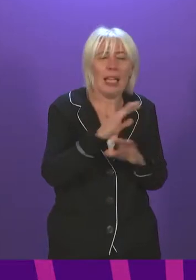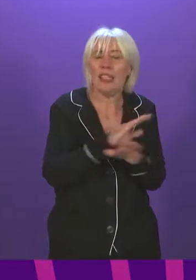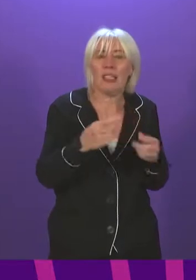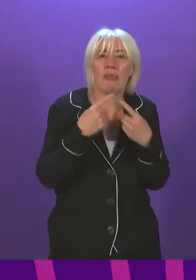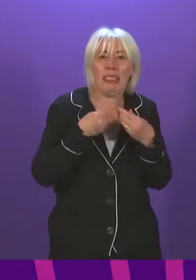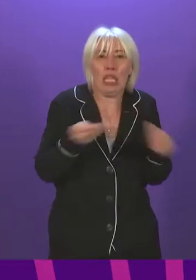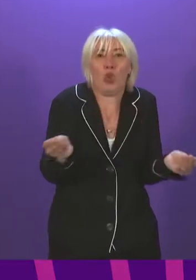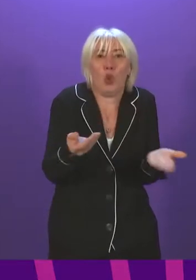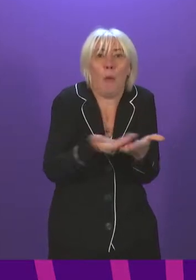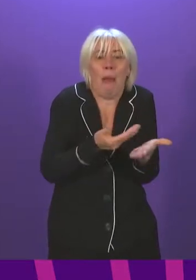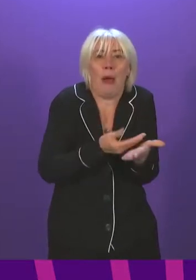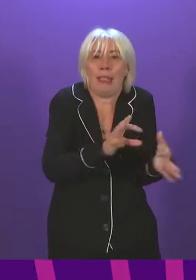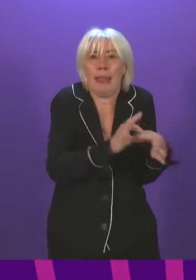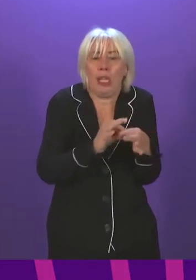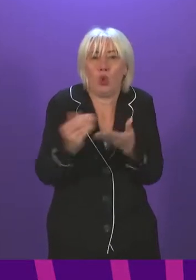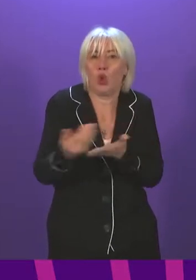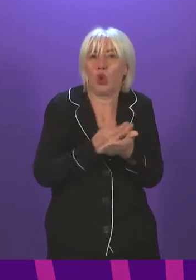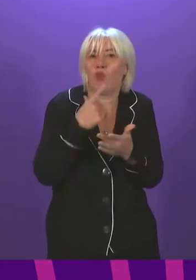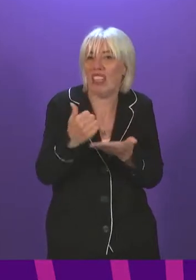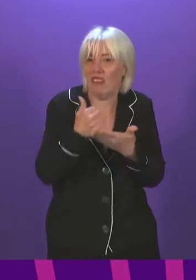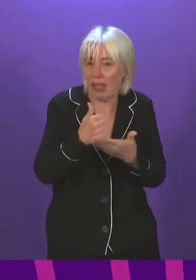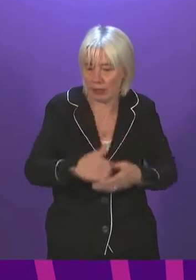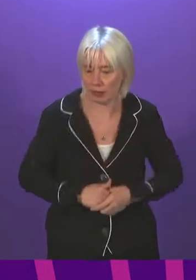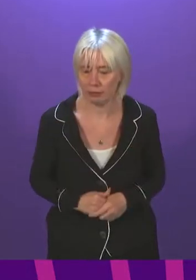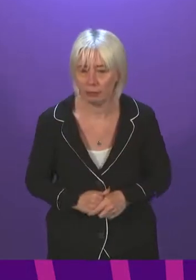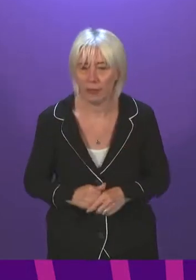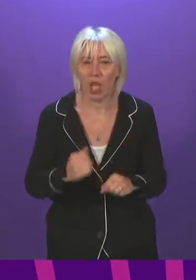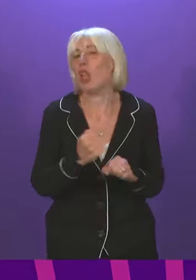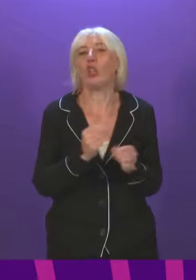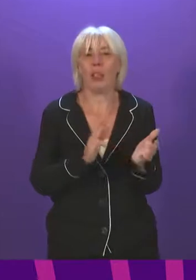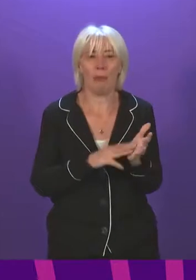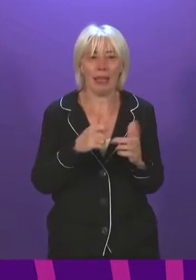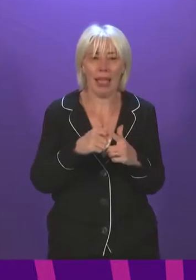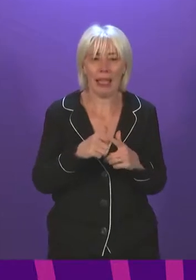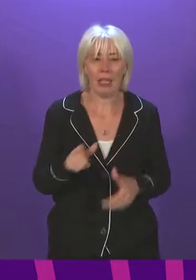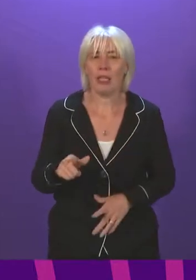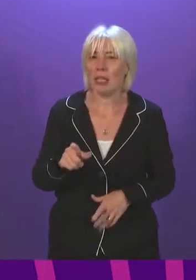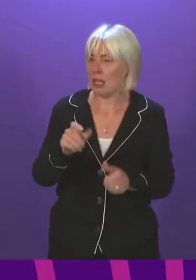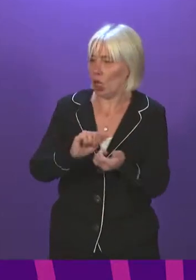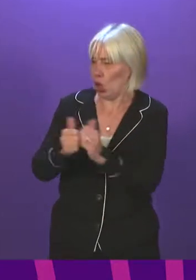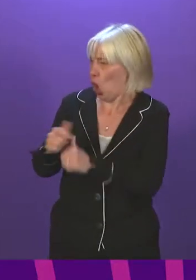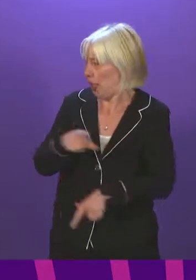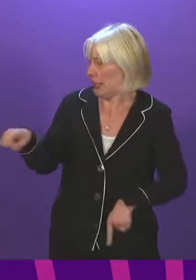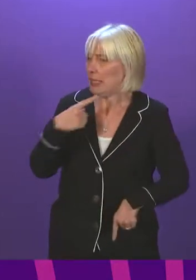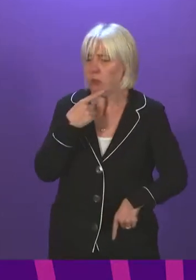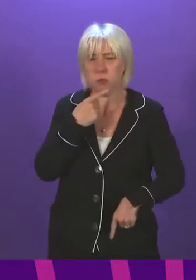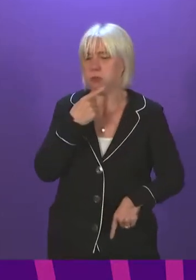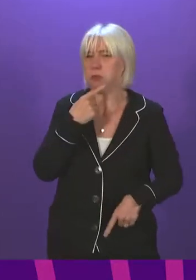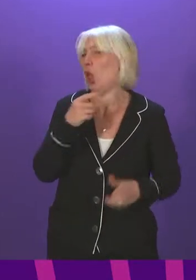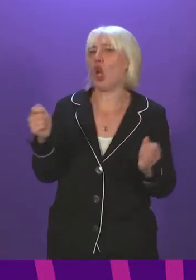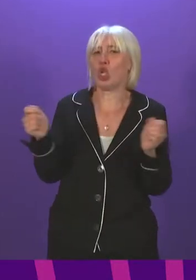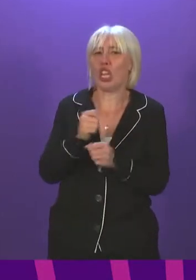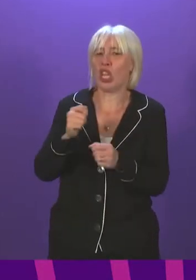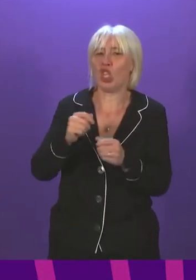advice. Thank you, Ms Baker. Gillian Mackay. Colleagues will recognise a significant concern around the change in status of the